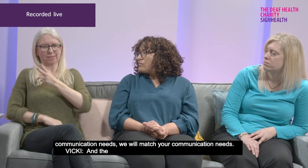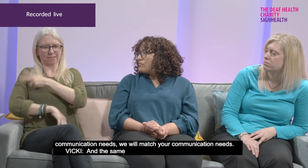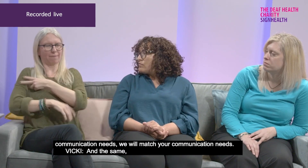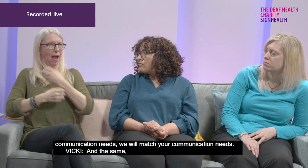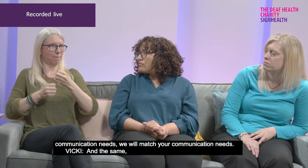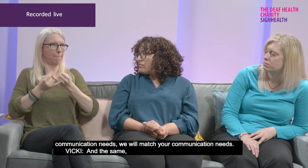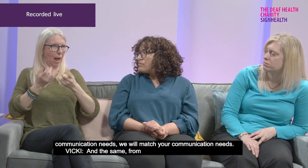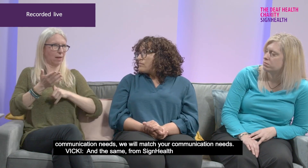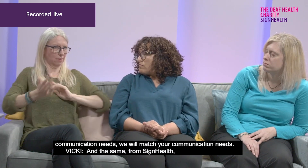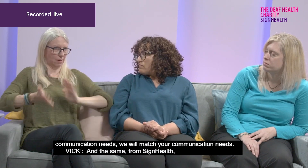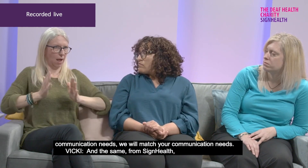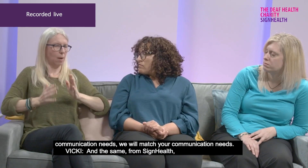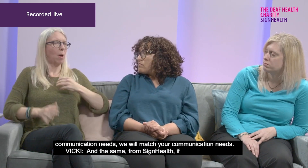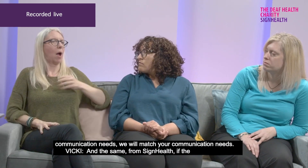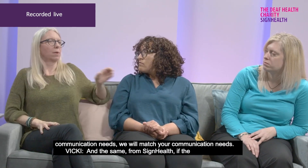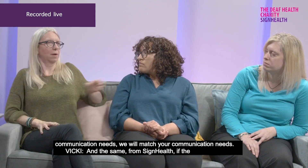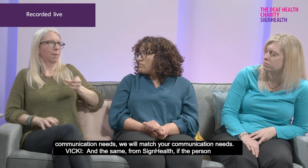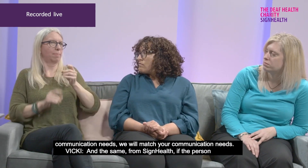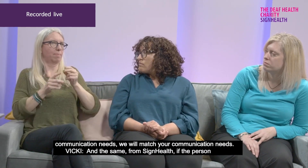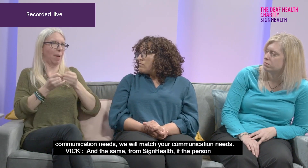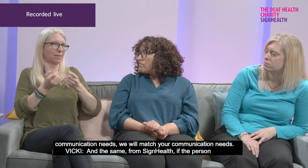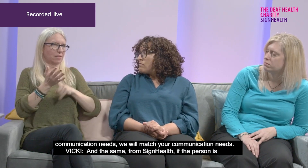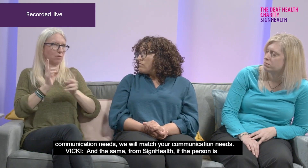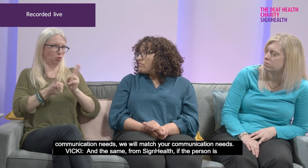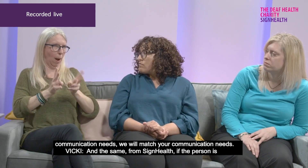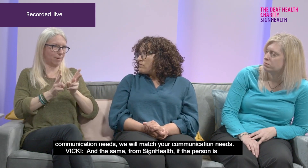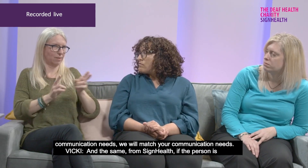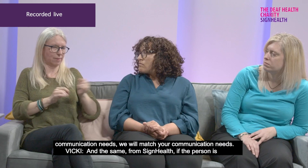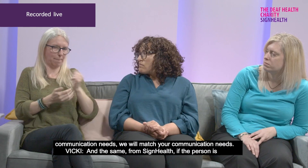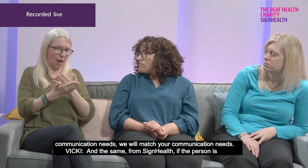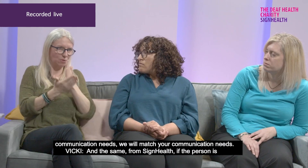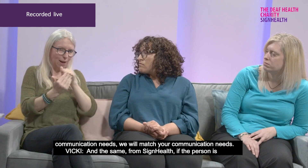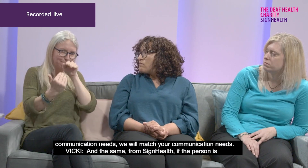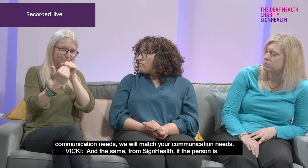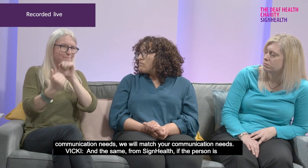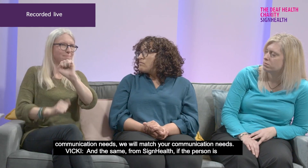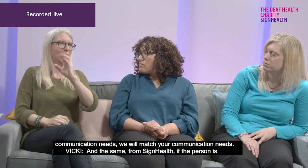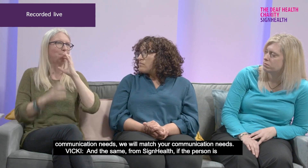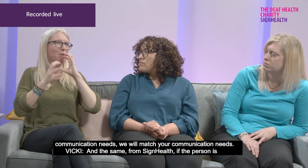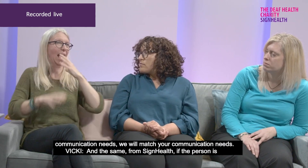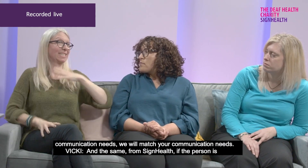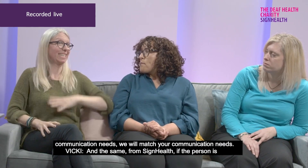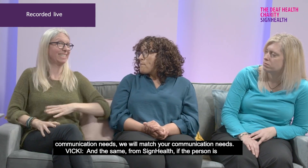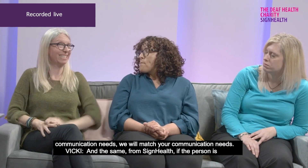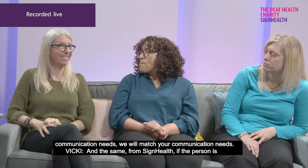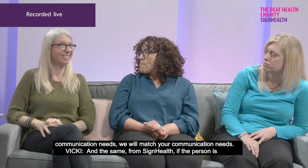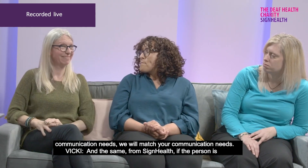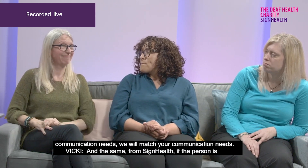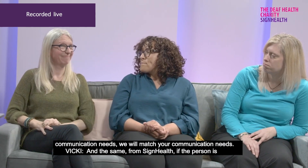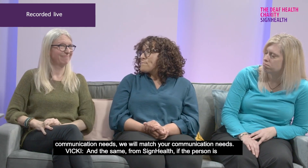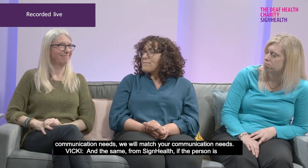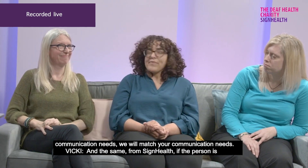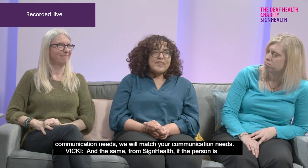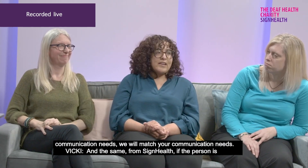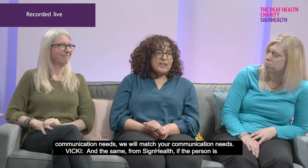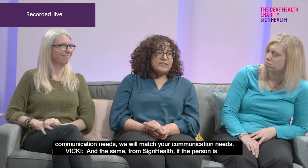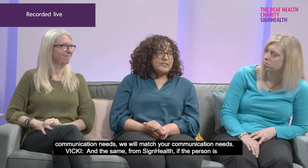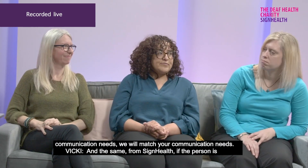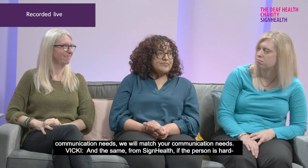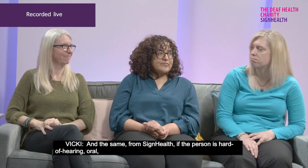And the same, so from SignHealth, so if the person is hard of hearing, if they're oral, all the staff are BSL users,